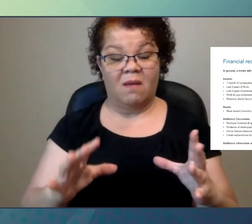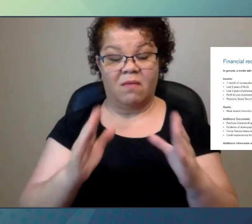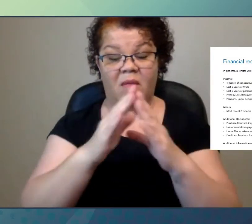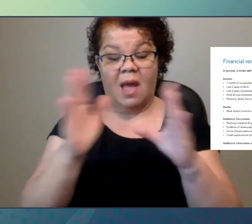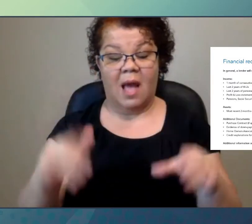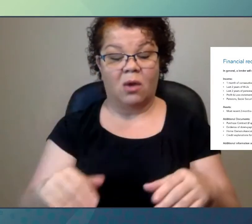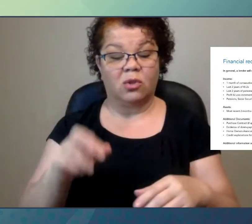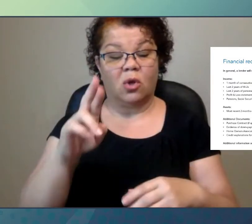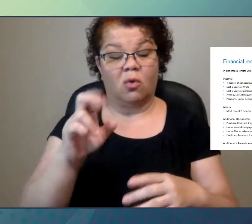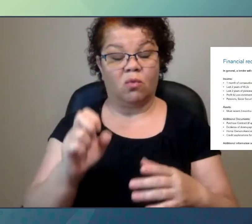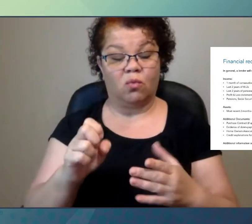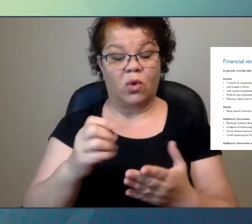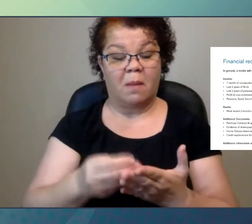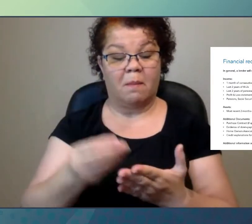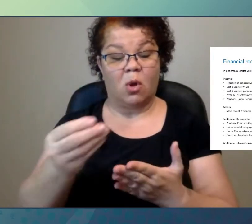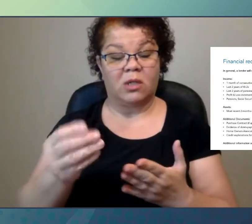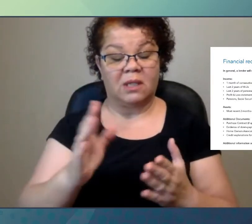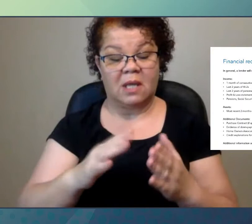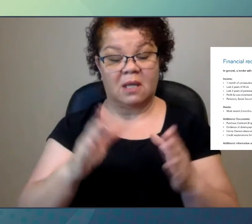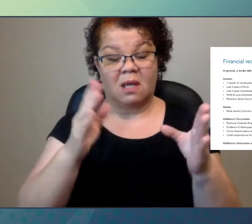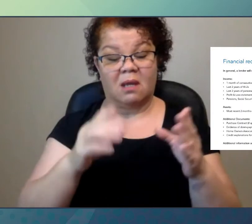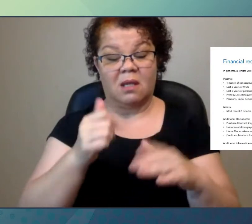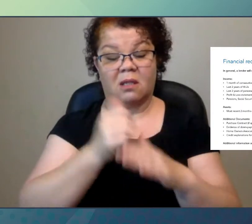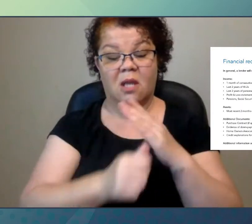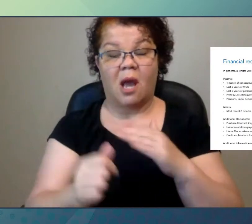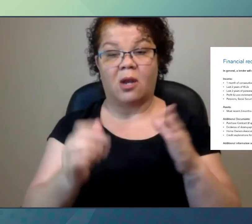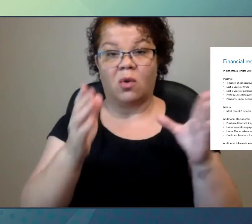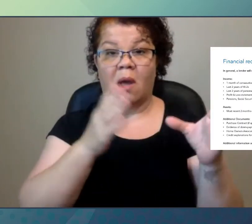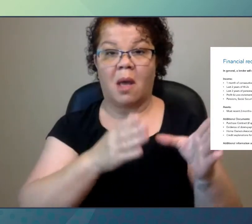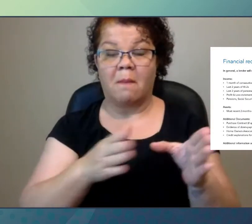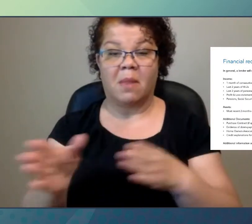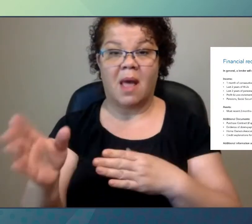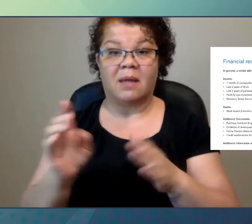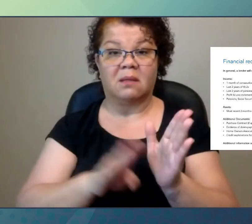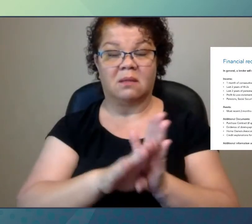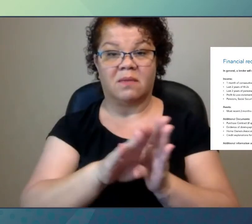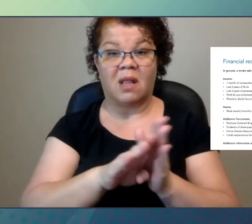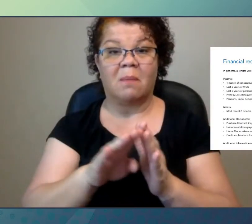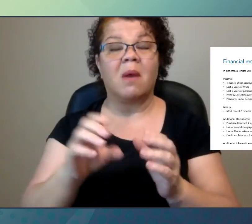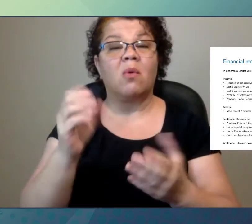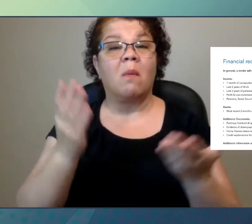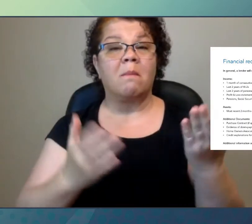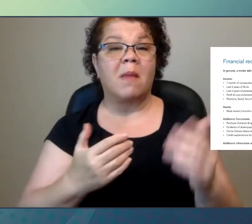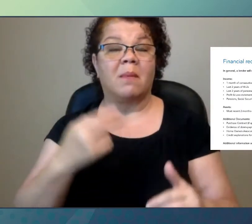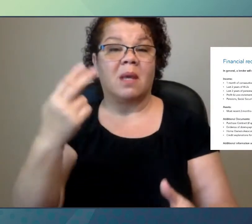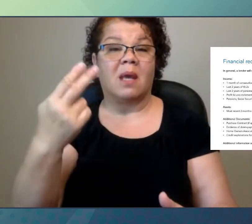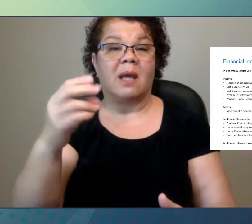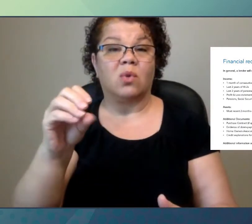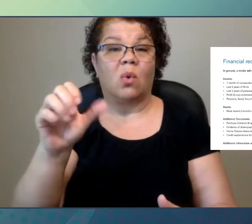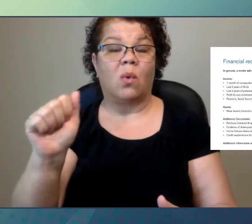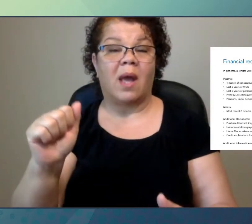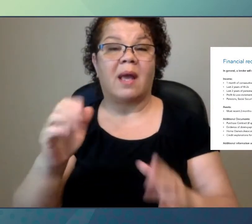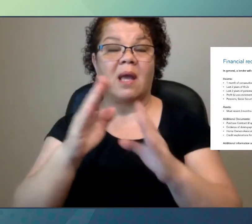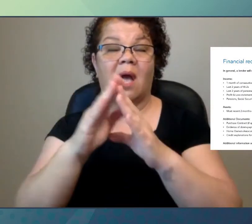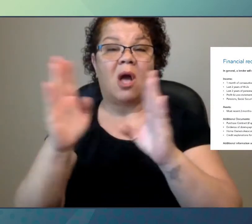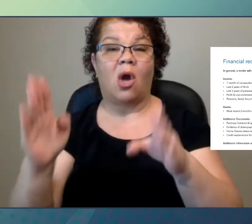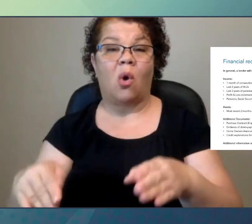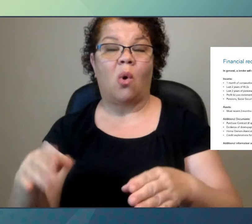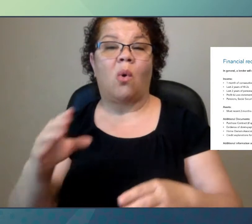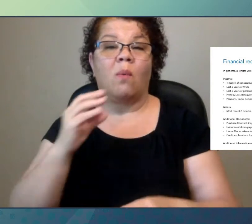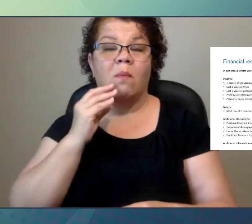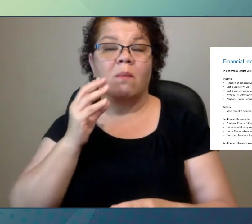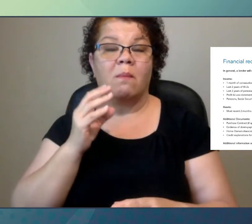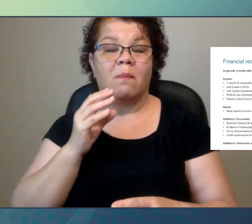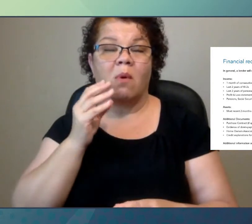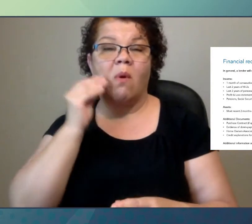planned unit development or has an association, such as a condo, we're going to need the homeowners association documentation